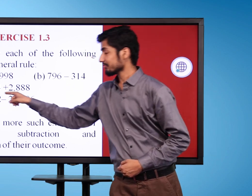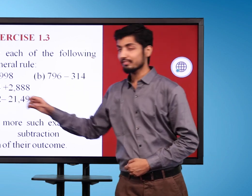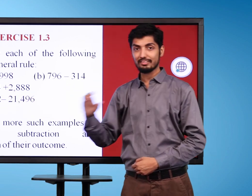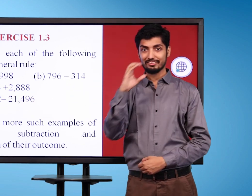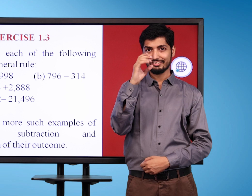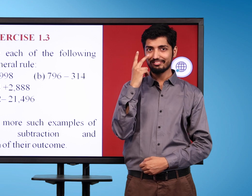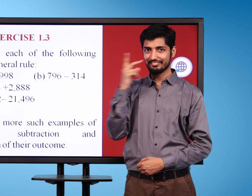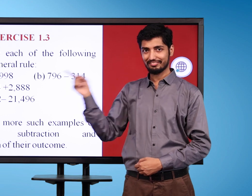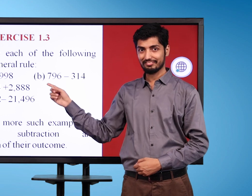C.